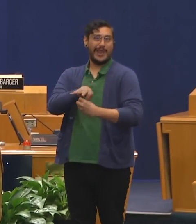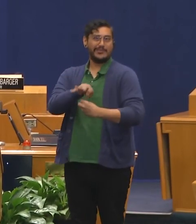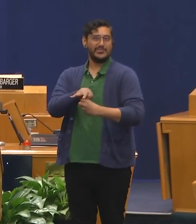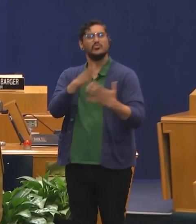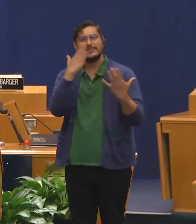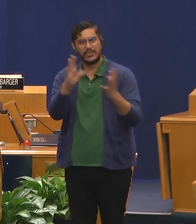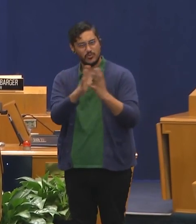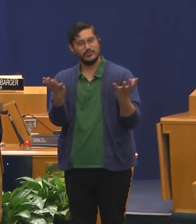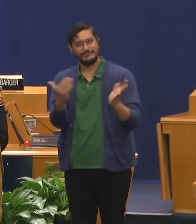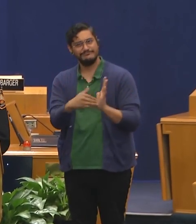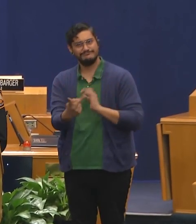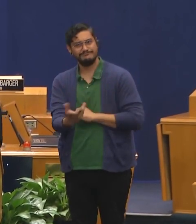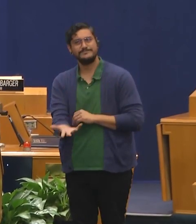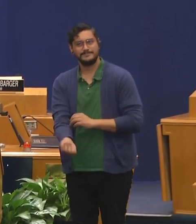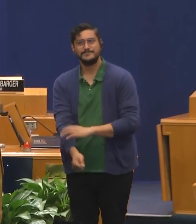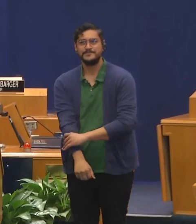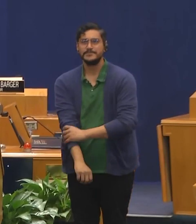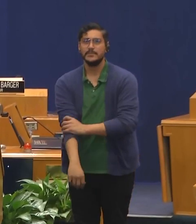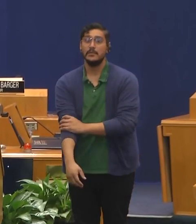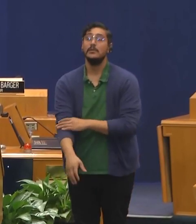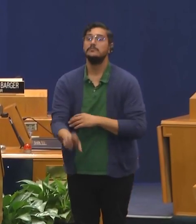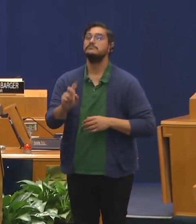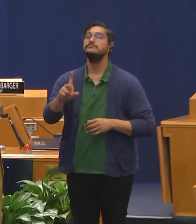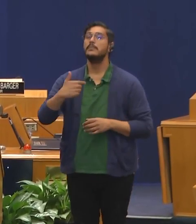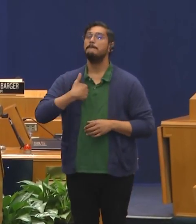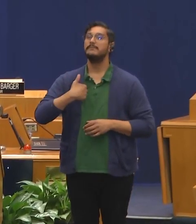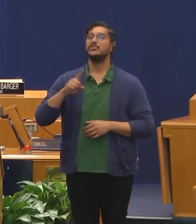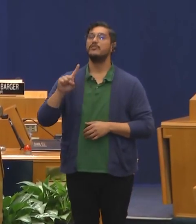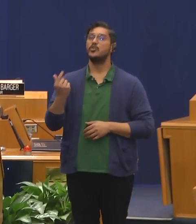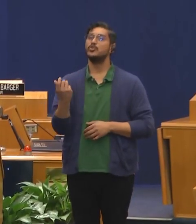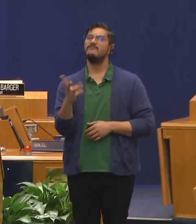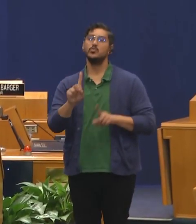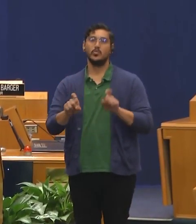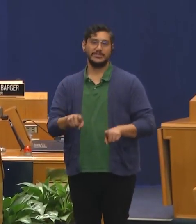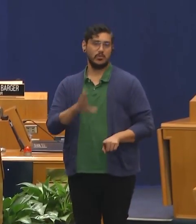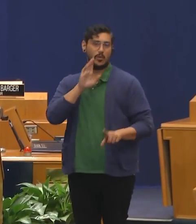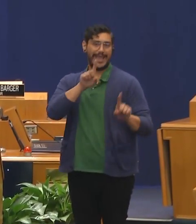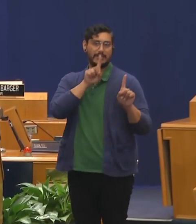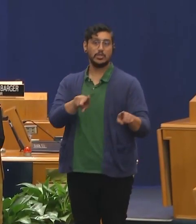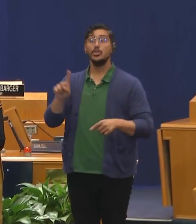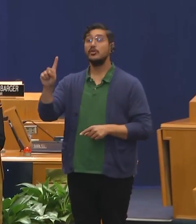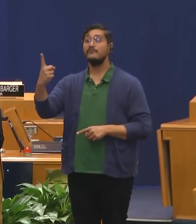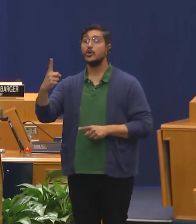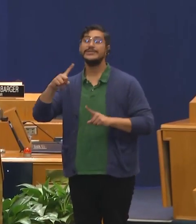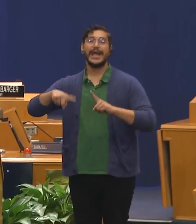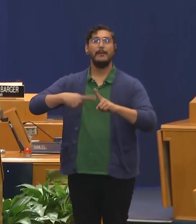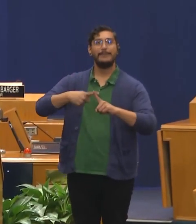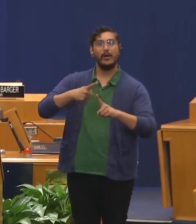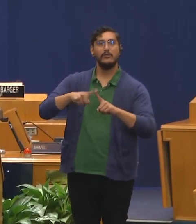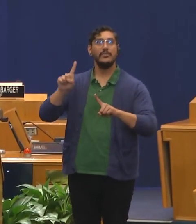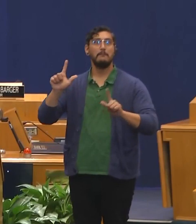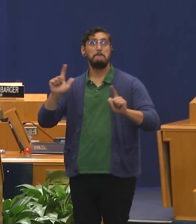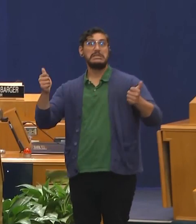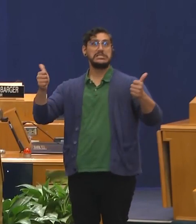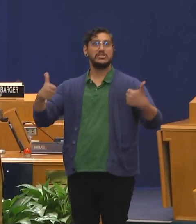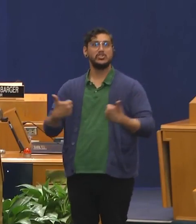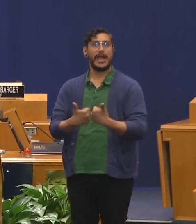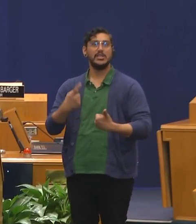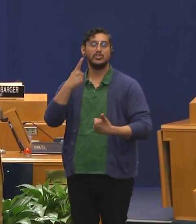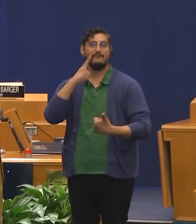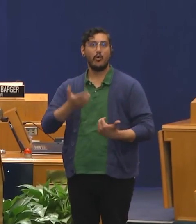you again. Okay, so I'll address the first couple of questions. The first questions were around the biggest challenges in scaling